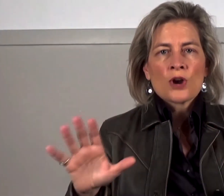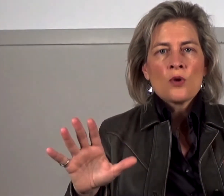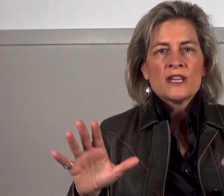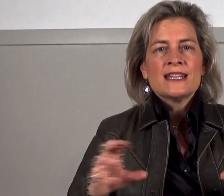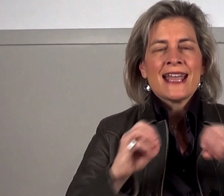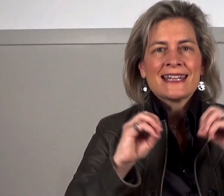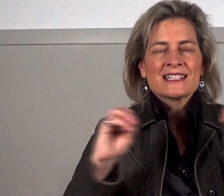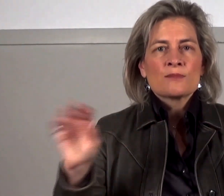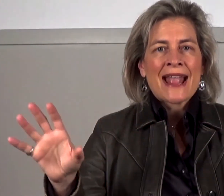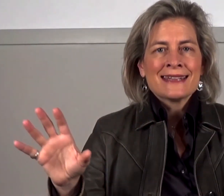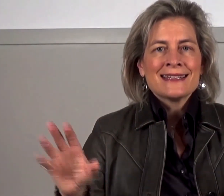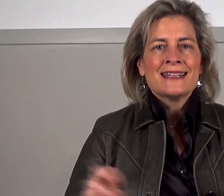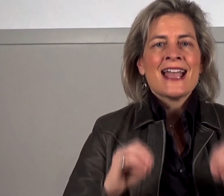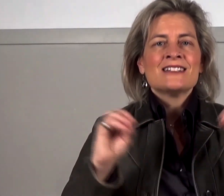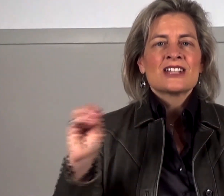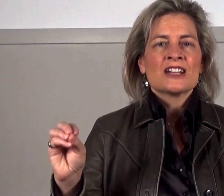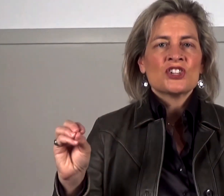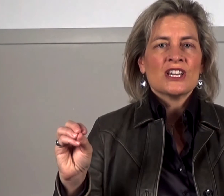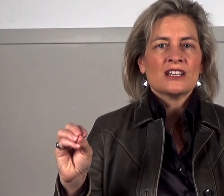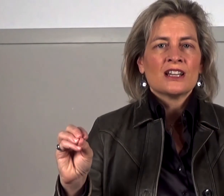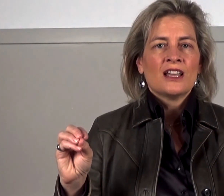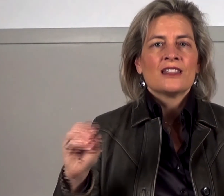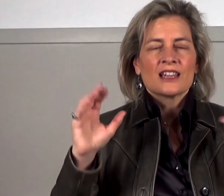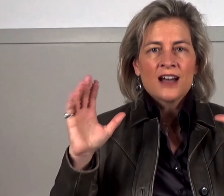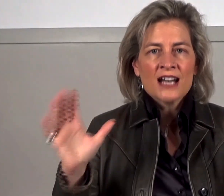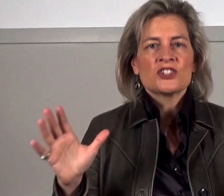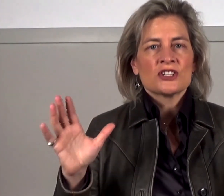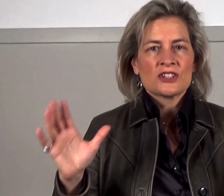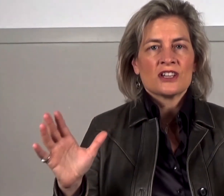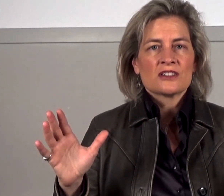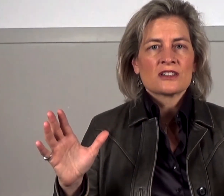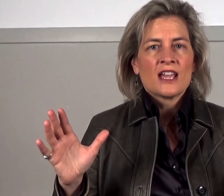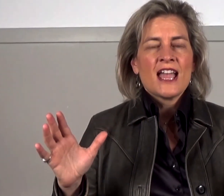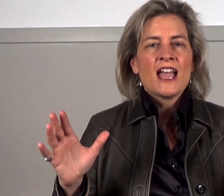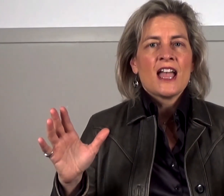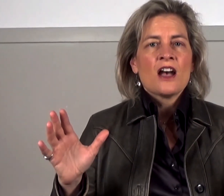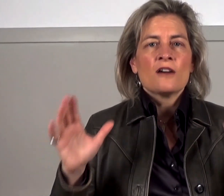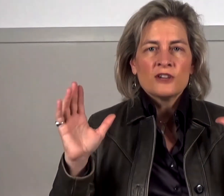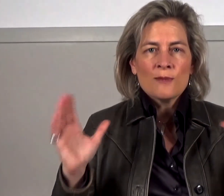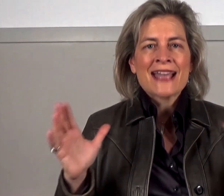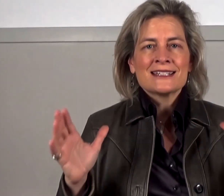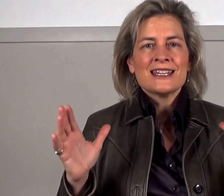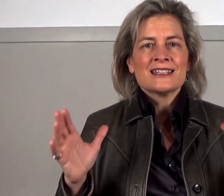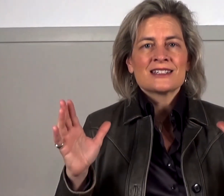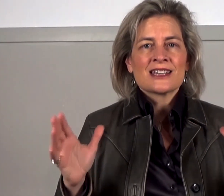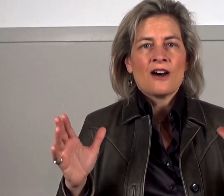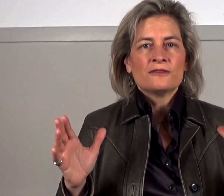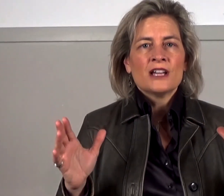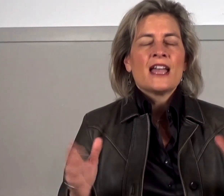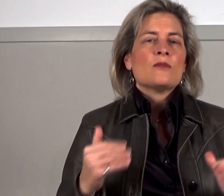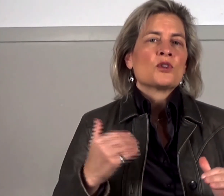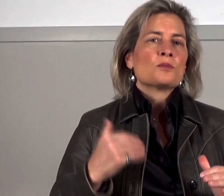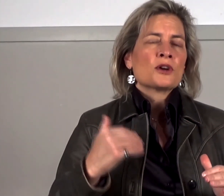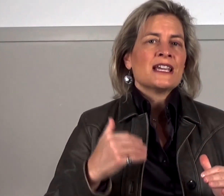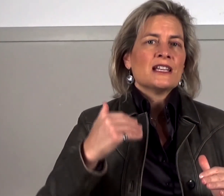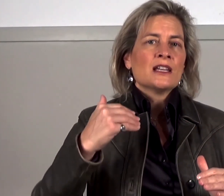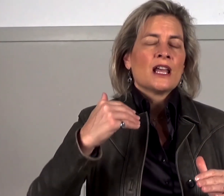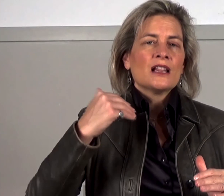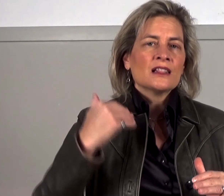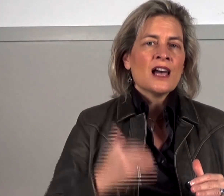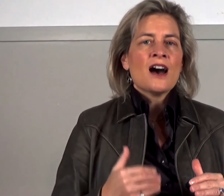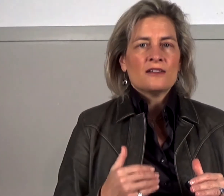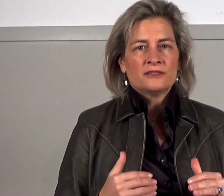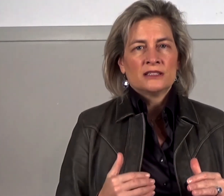and growing and expanding and touching the consciousness of humanity itself. And we're